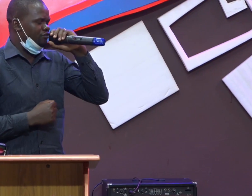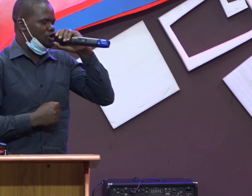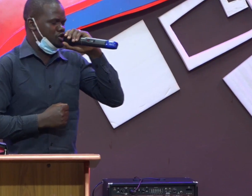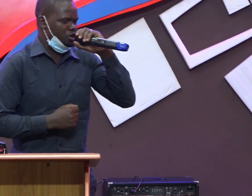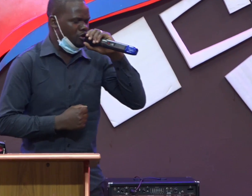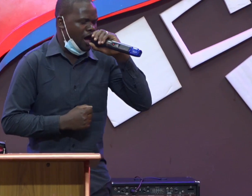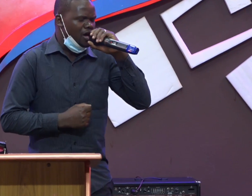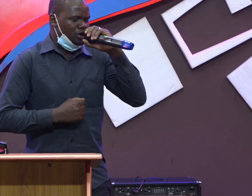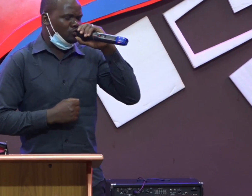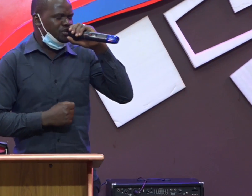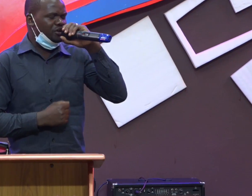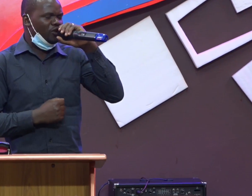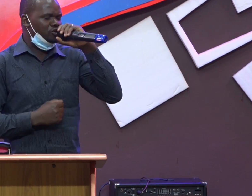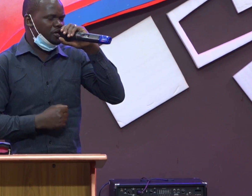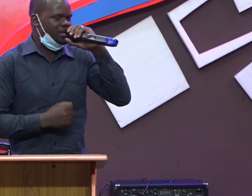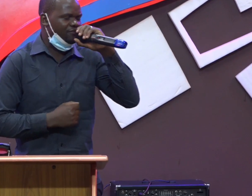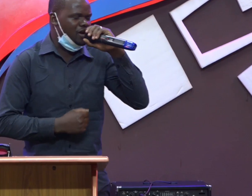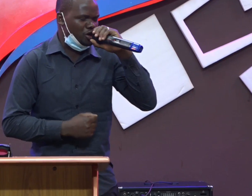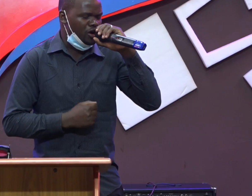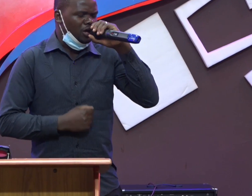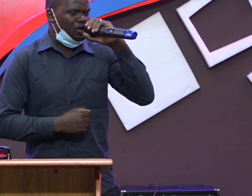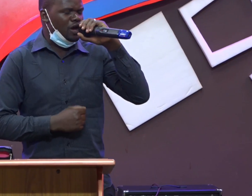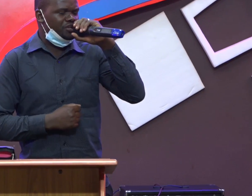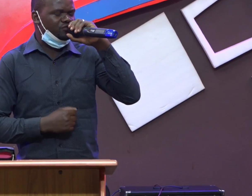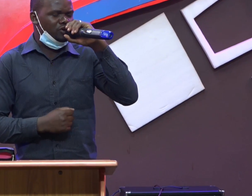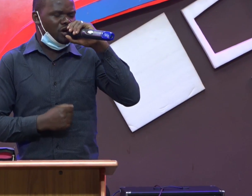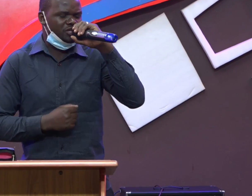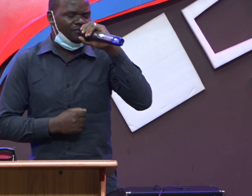cry of your children, requesting for your intervention,